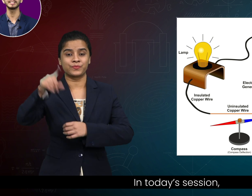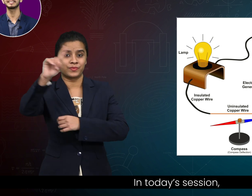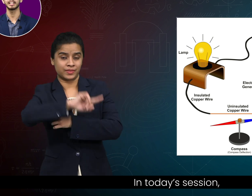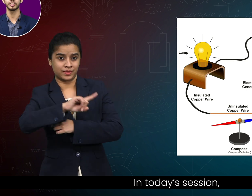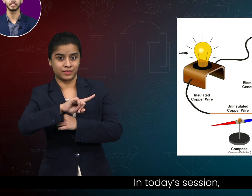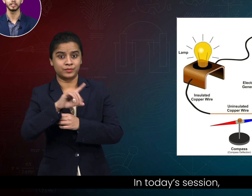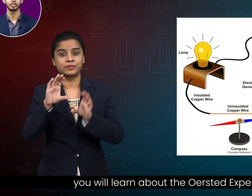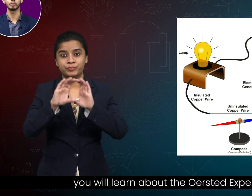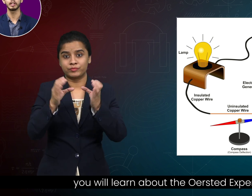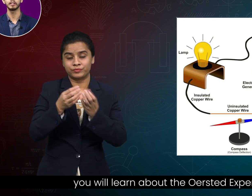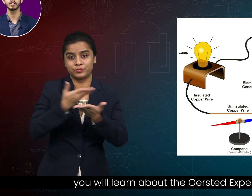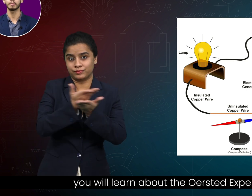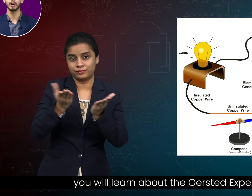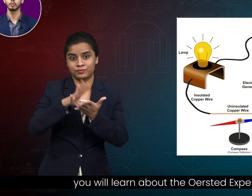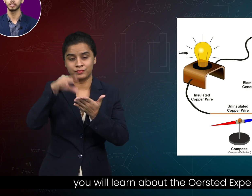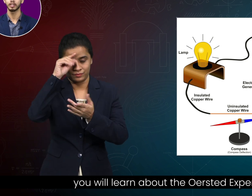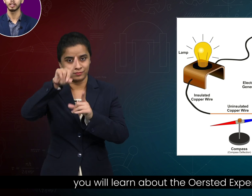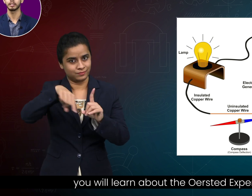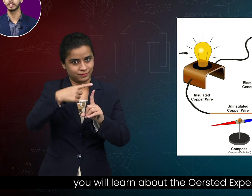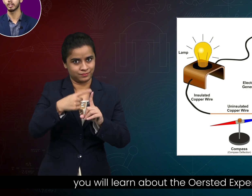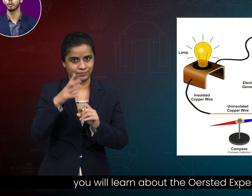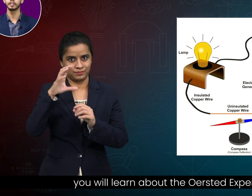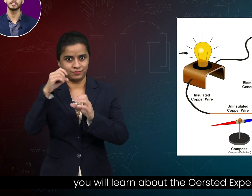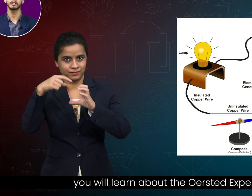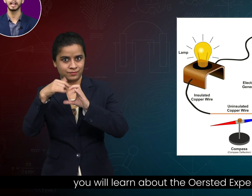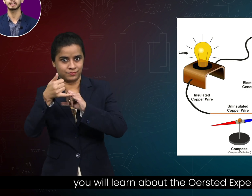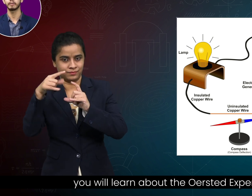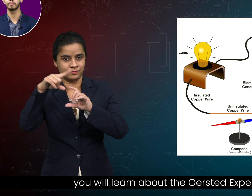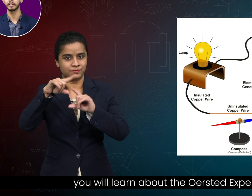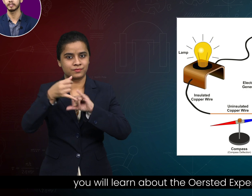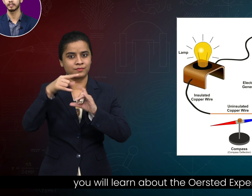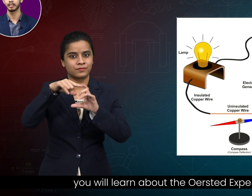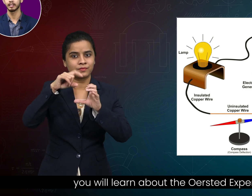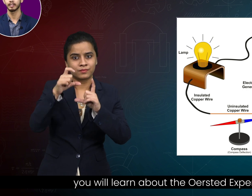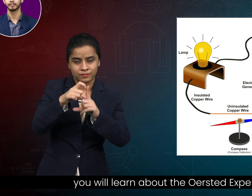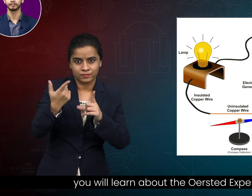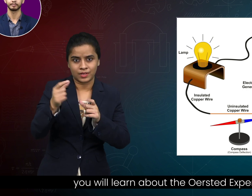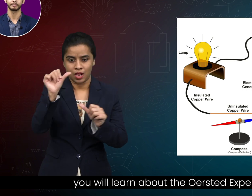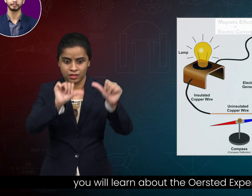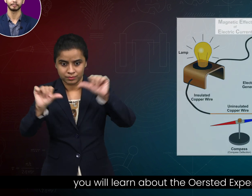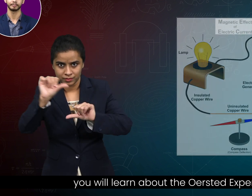In today's session, you will learn about the Oersterd experiment